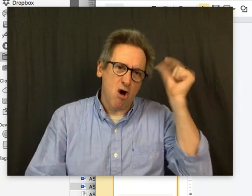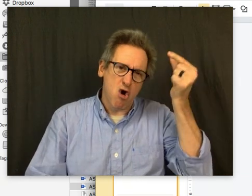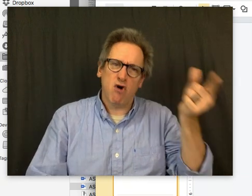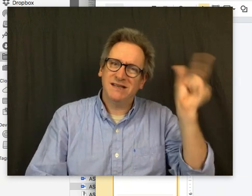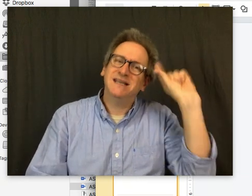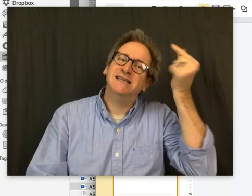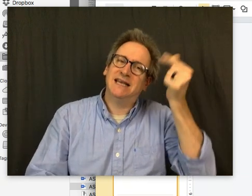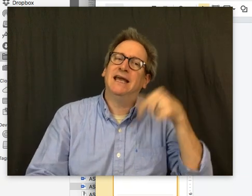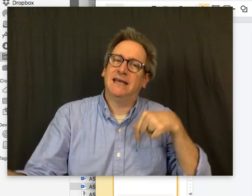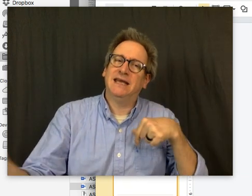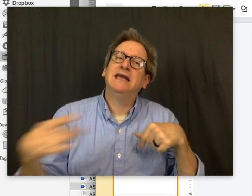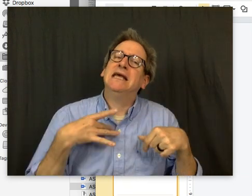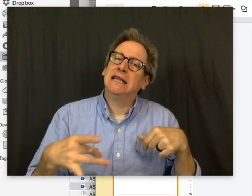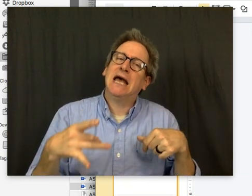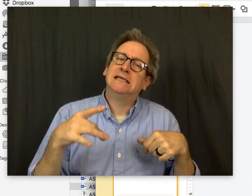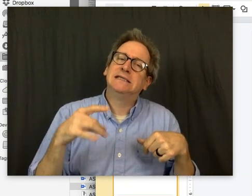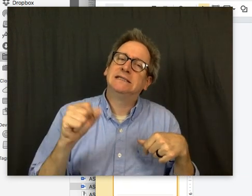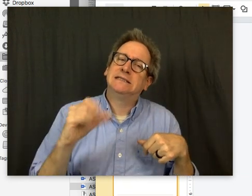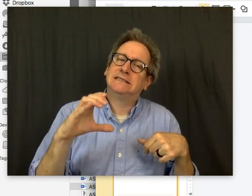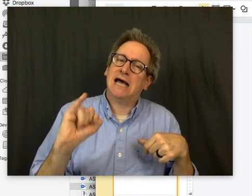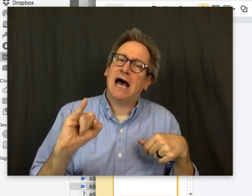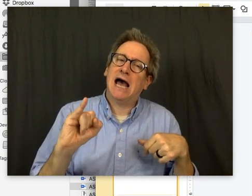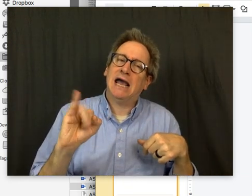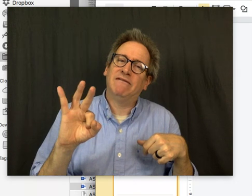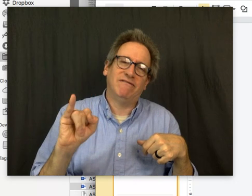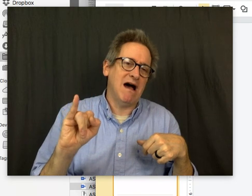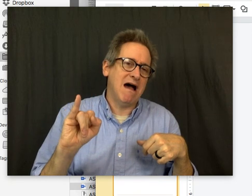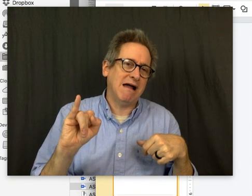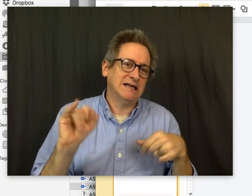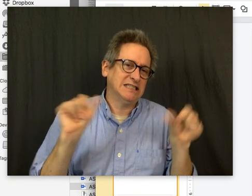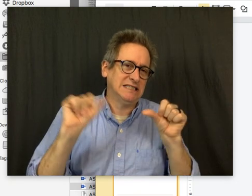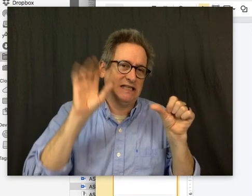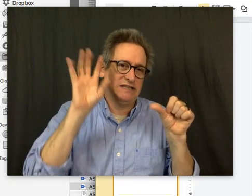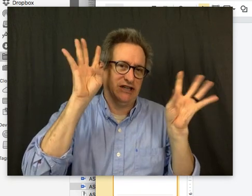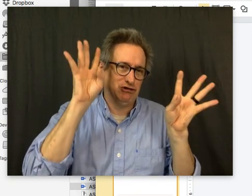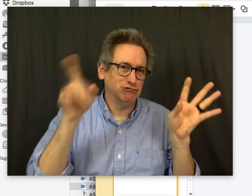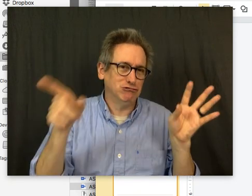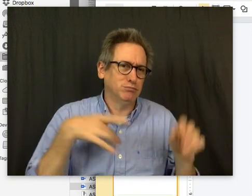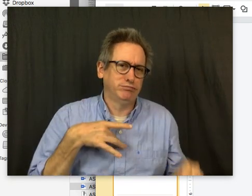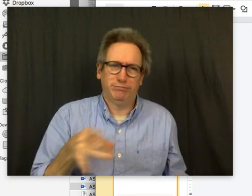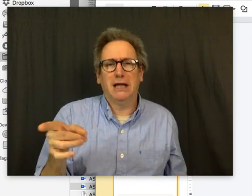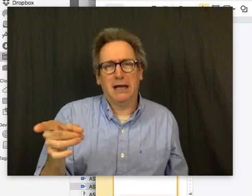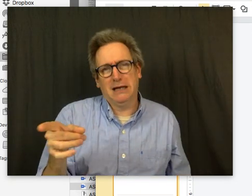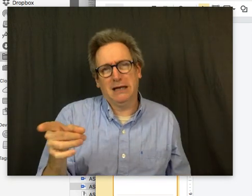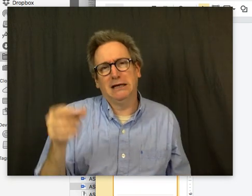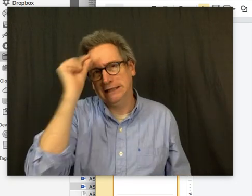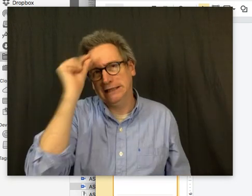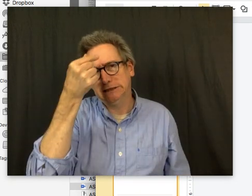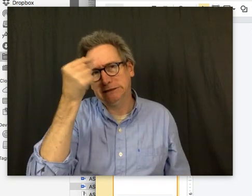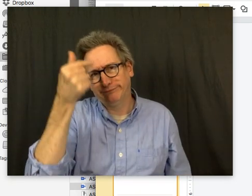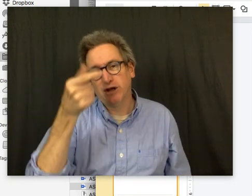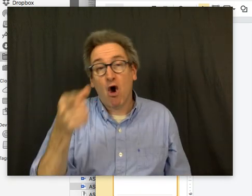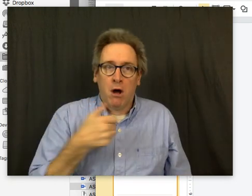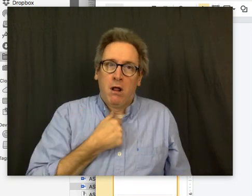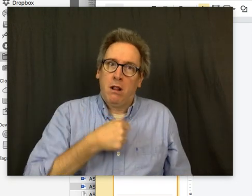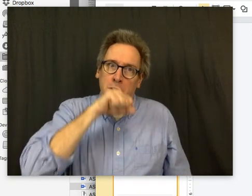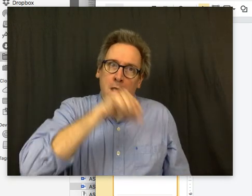a, oh, he's a geek. He likes sci-fi, science fiction, geek.